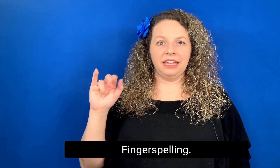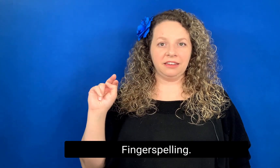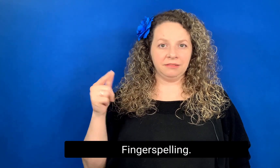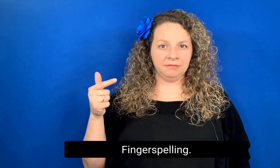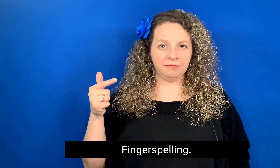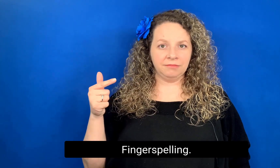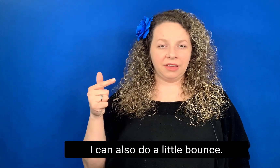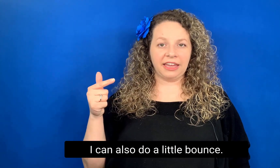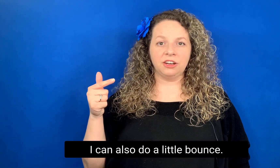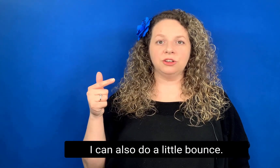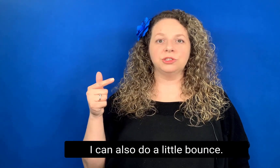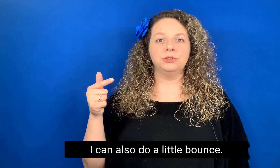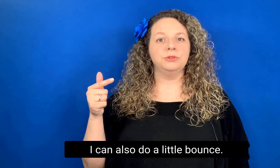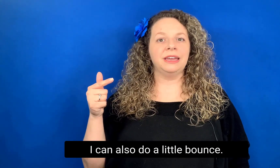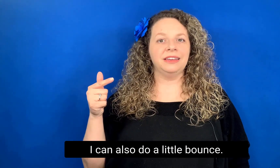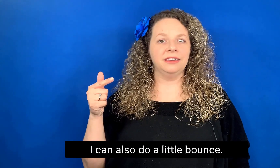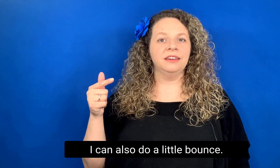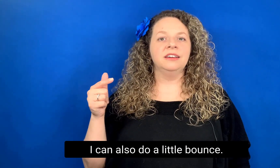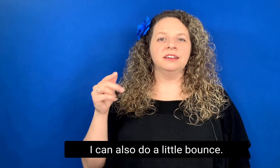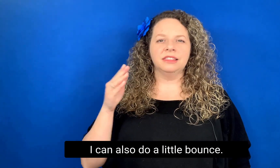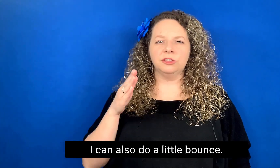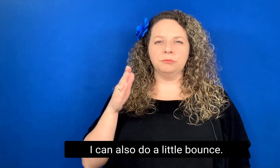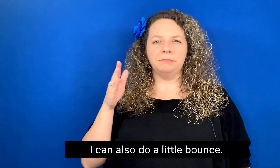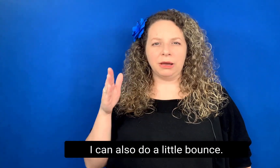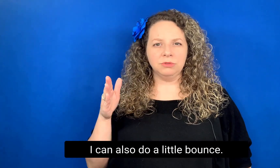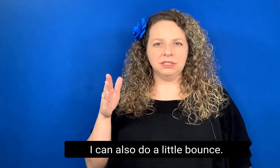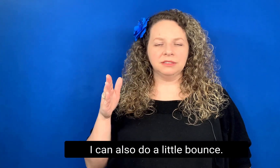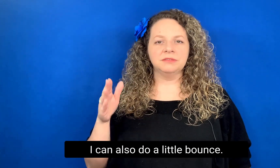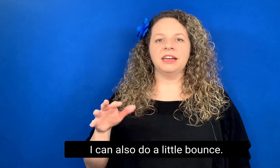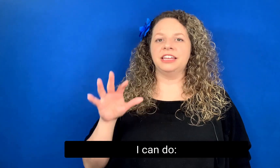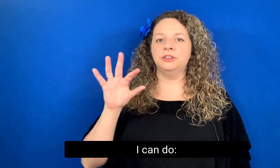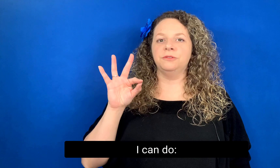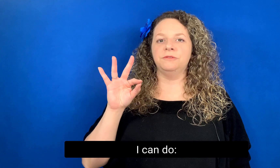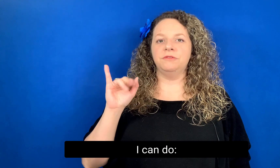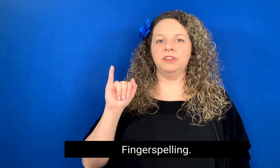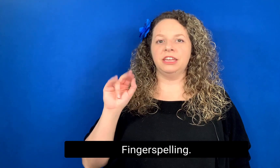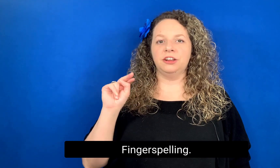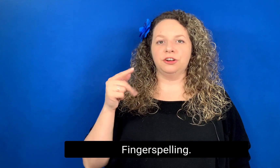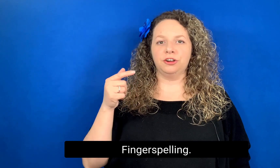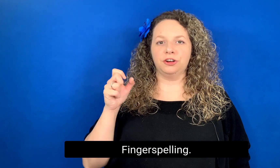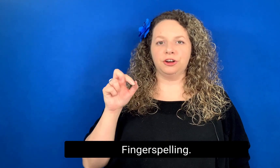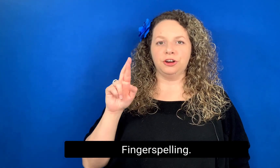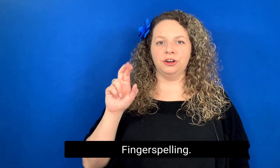fingerspelling. I can also do a little bounce. I can do